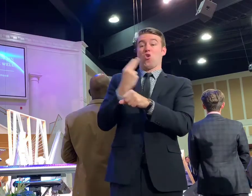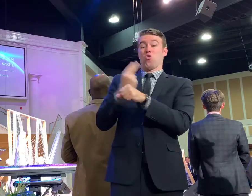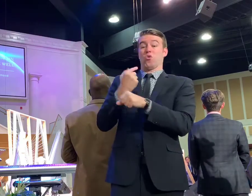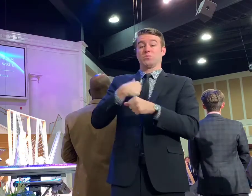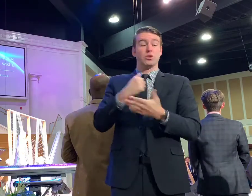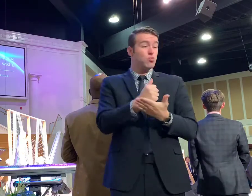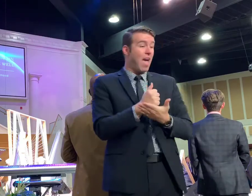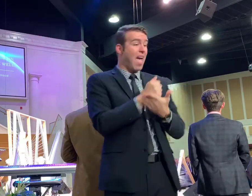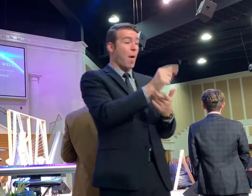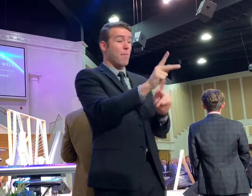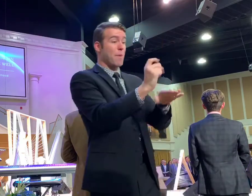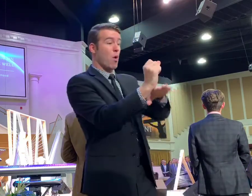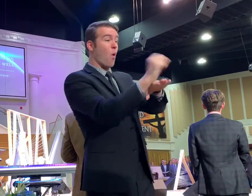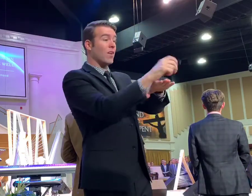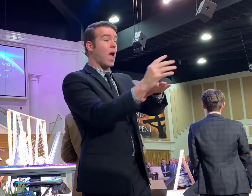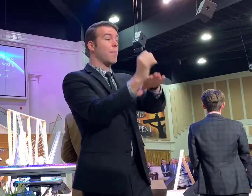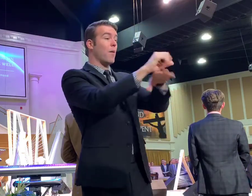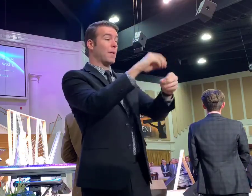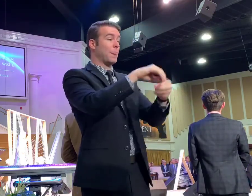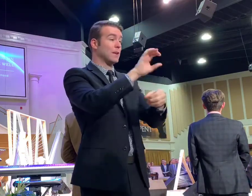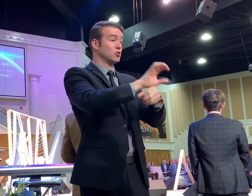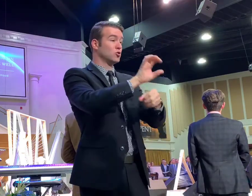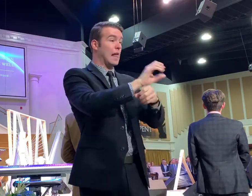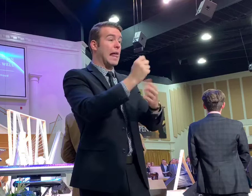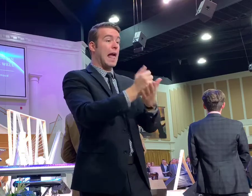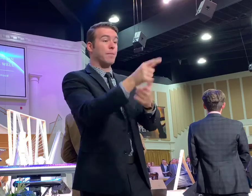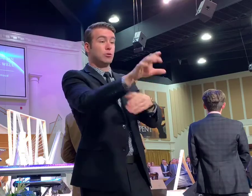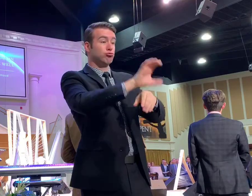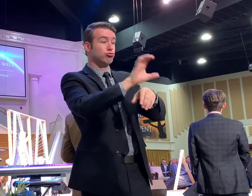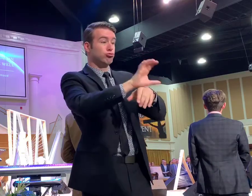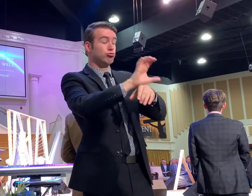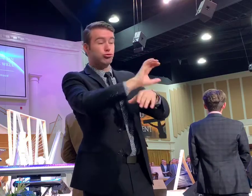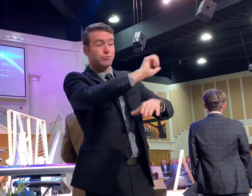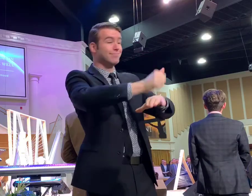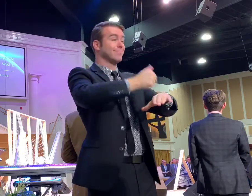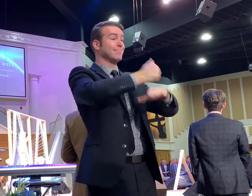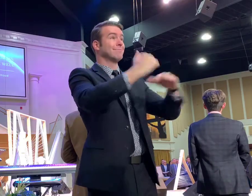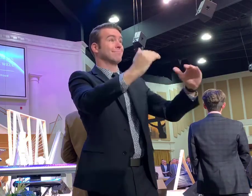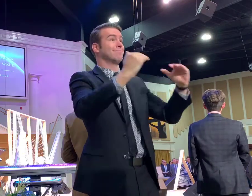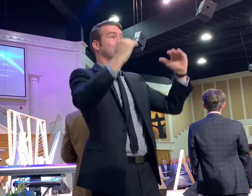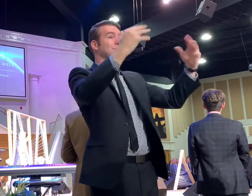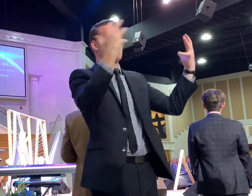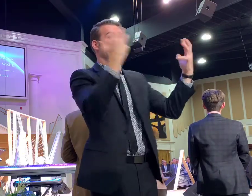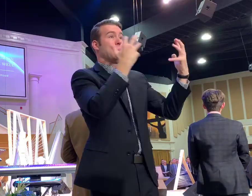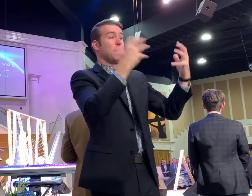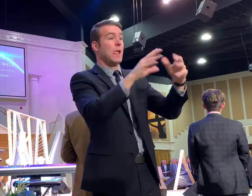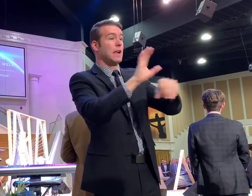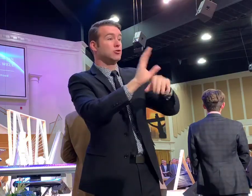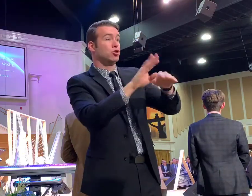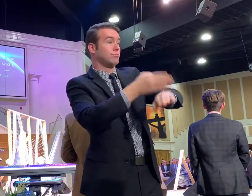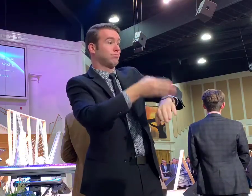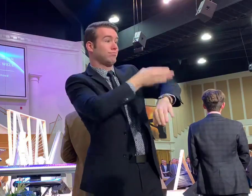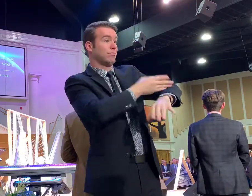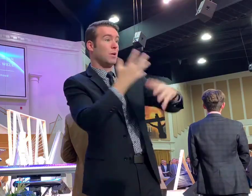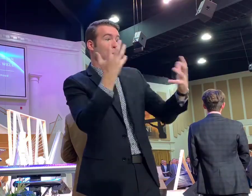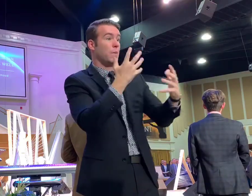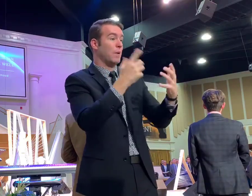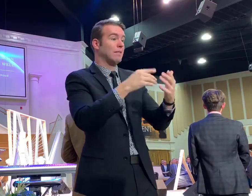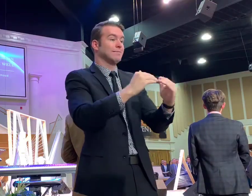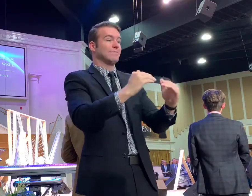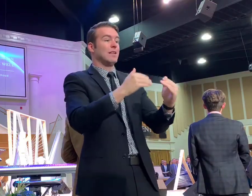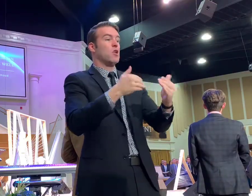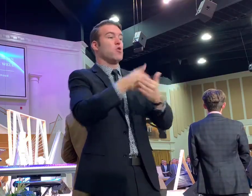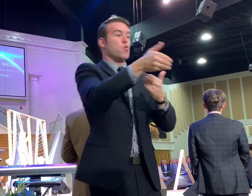help overcome in the church and help the church get to the next building, to the next level, to the